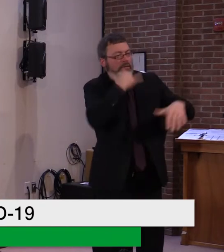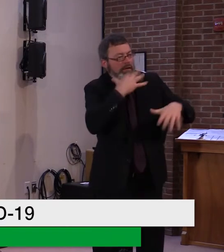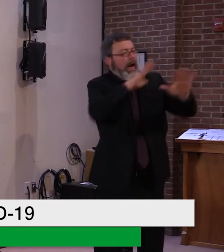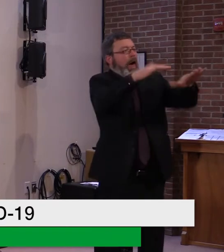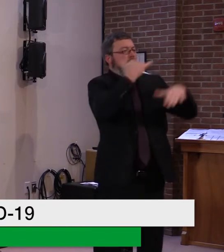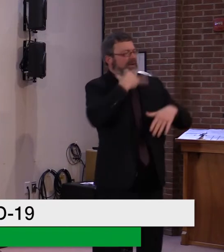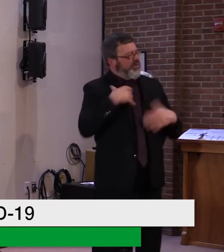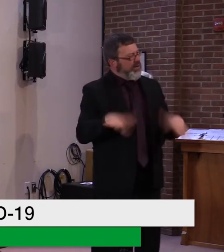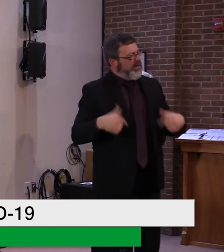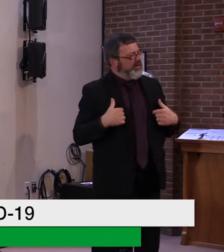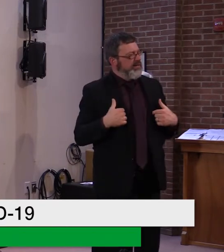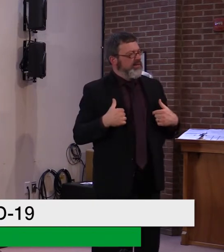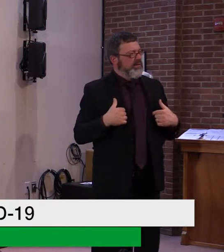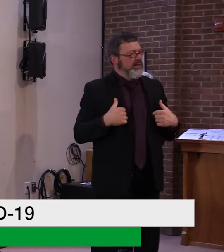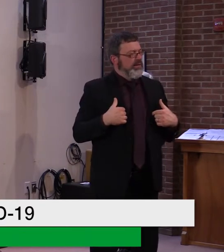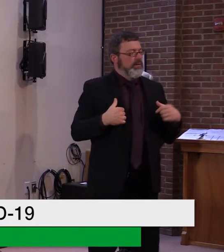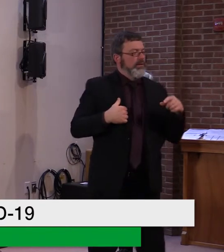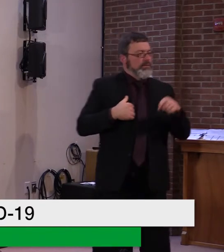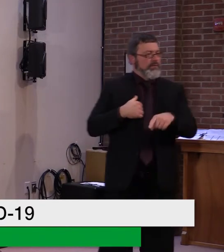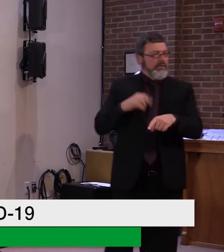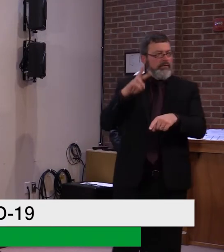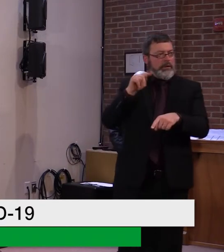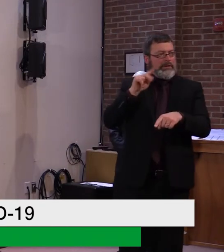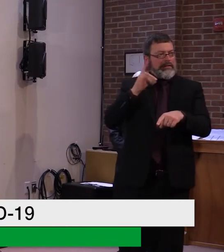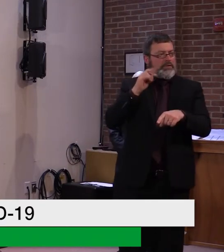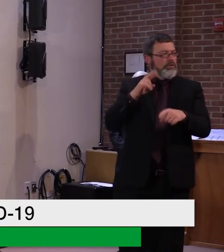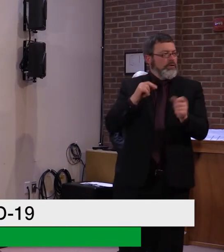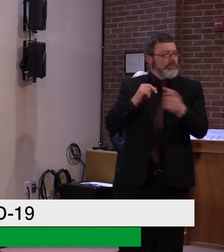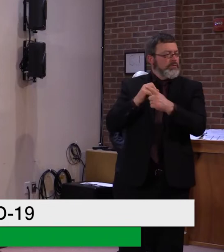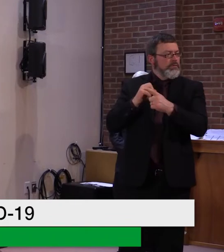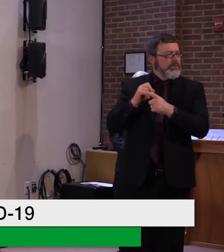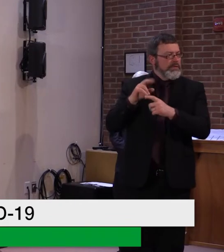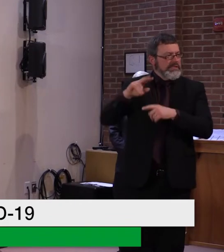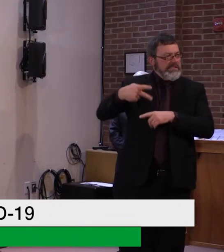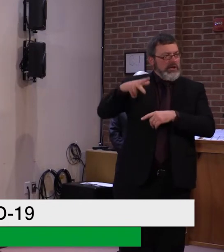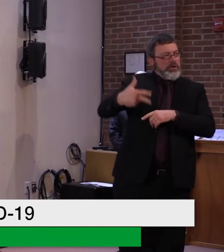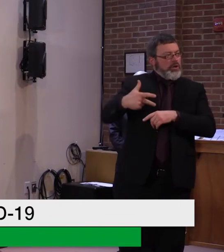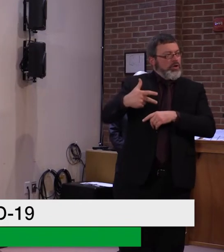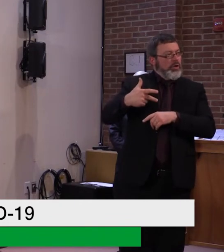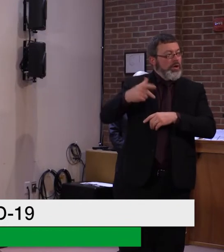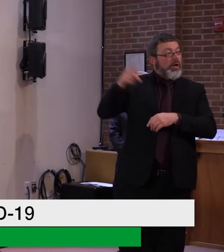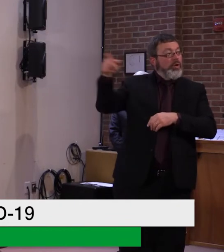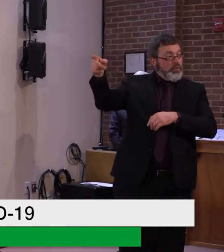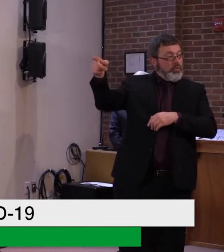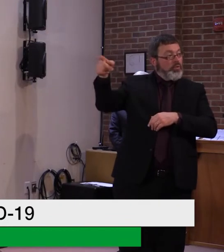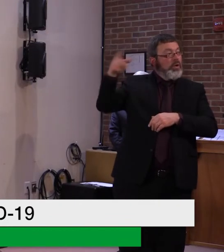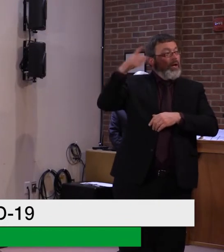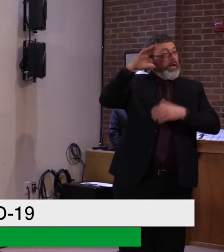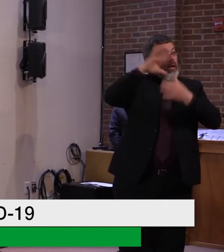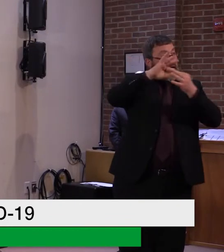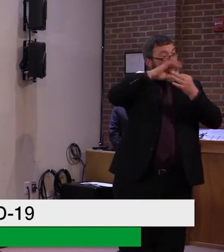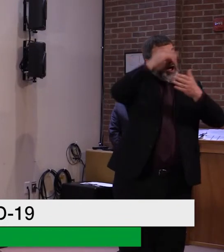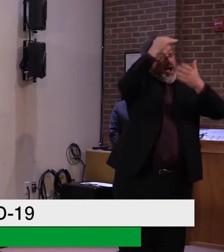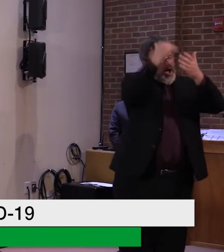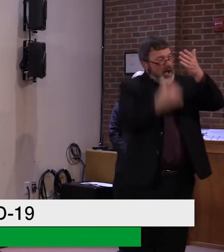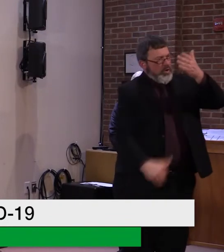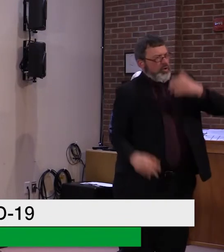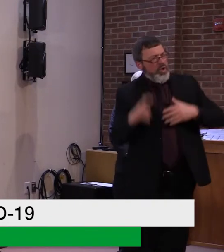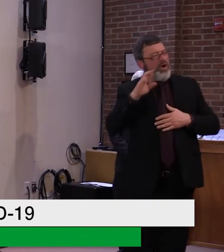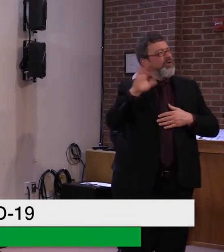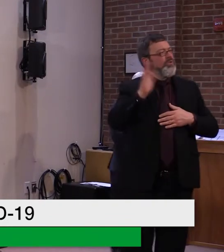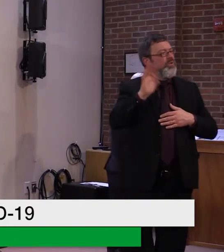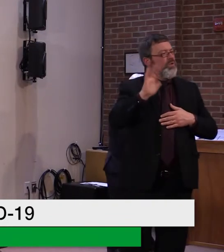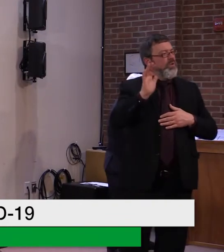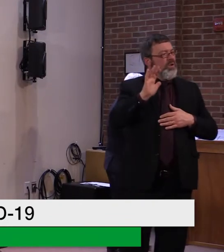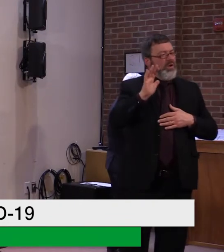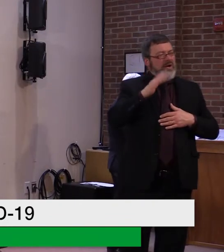um i don't think that you should be off all 200 situations at the press conference that's why i've asked you why you don't release the data as part